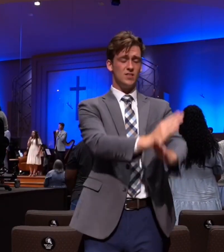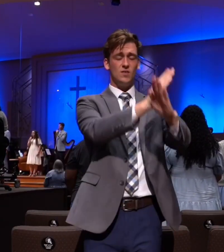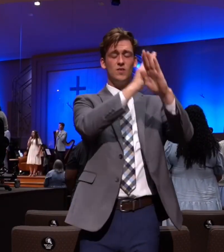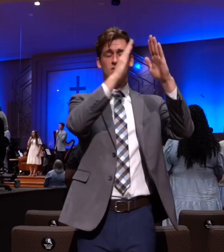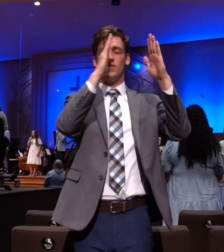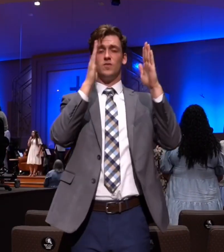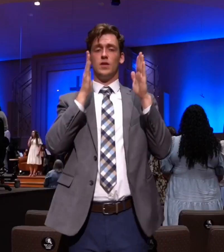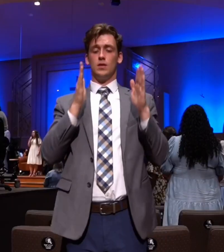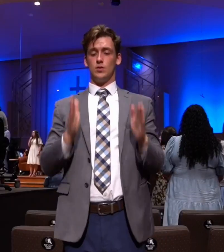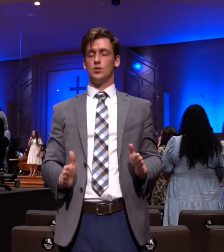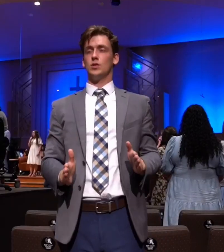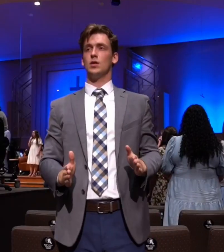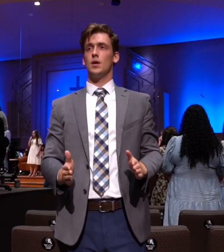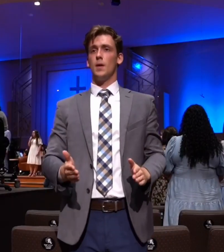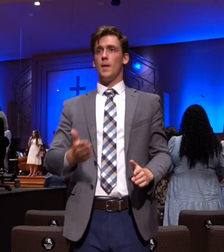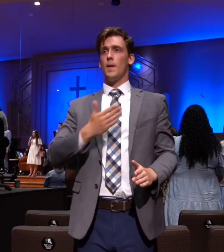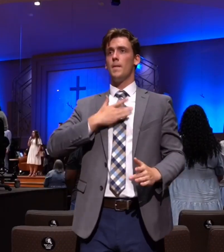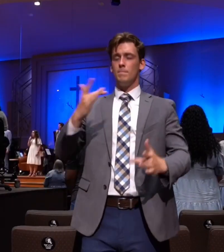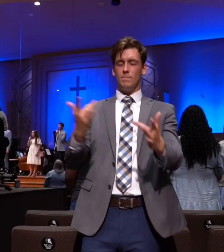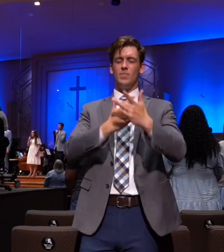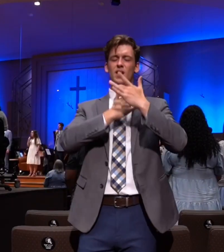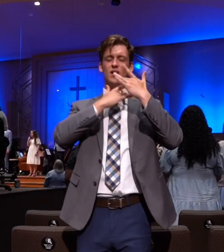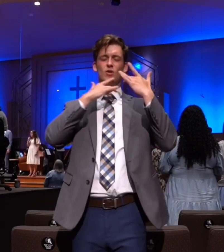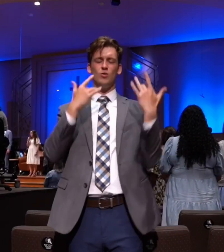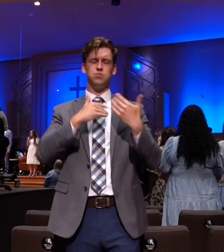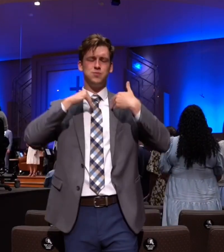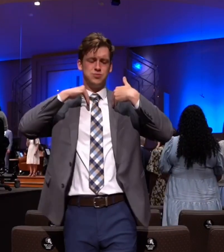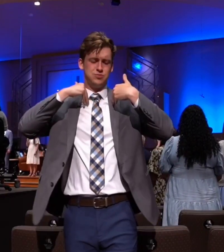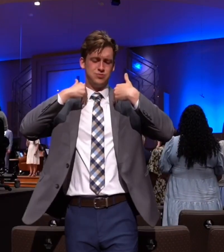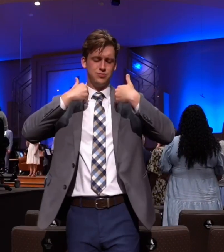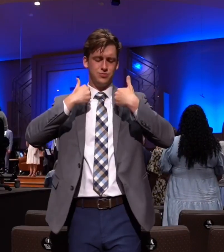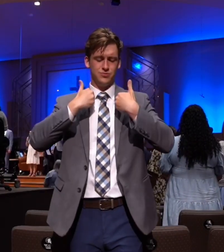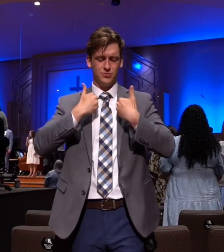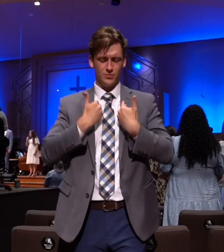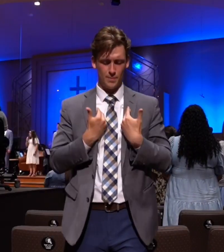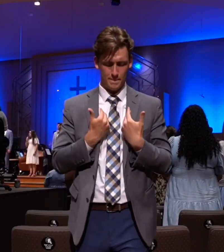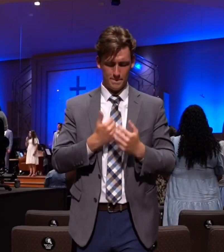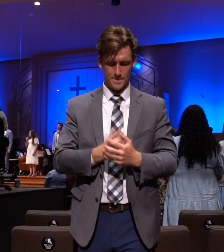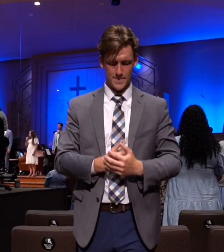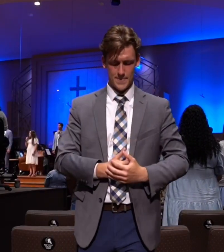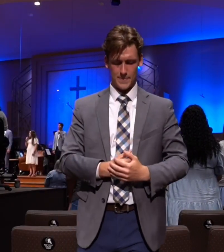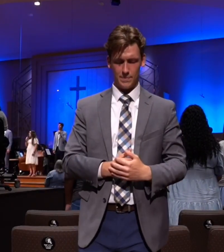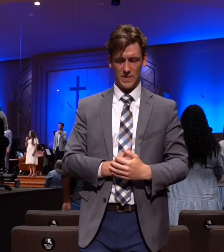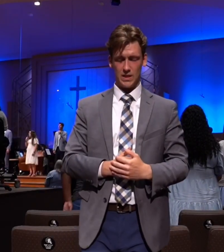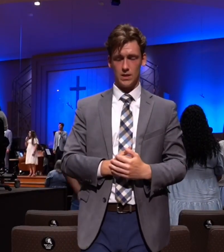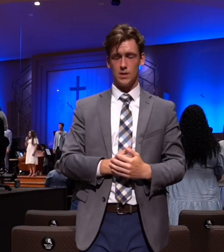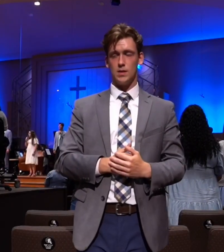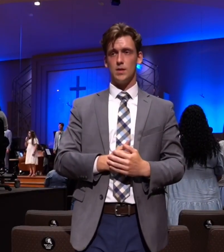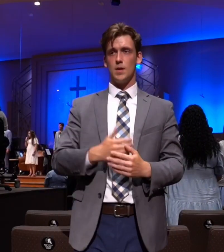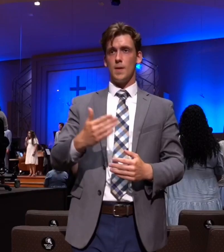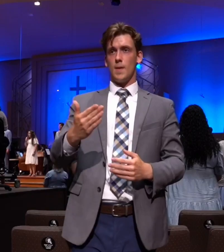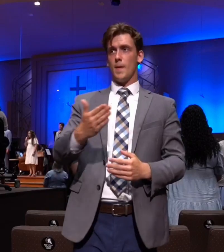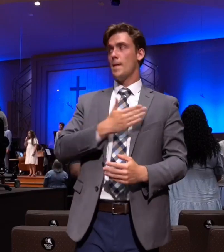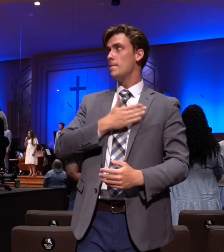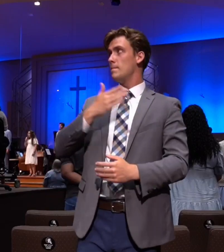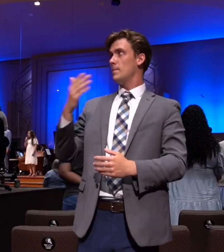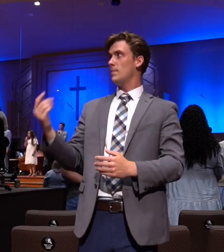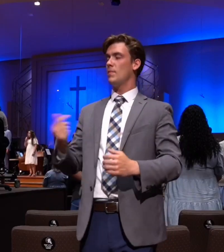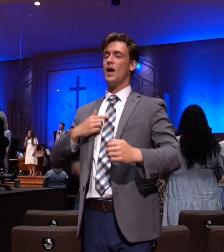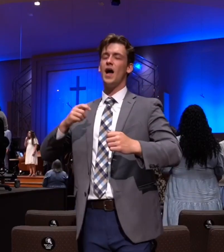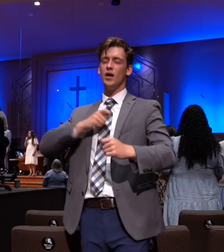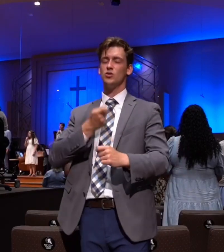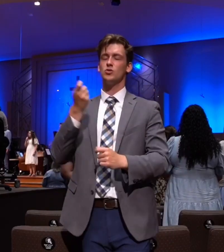defender of my weary heart, my sword to fight